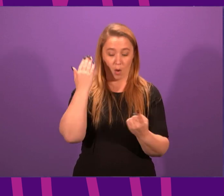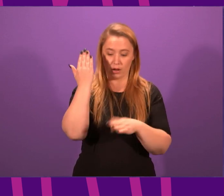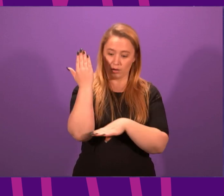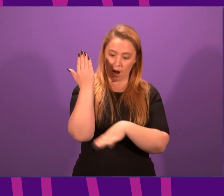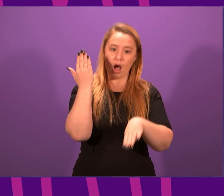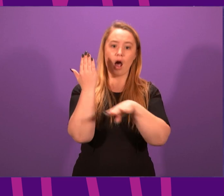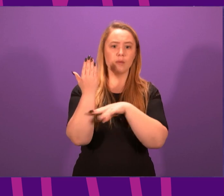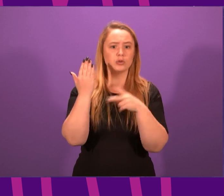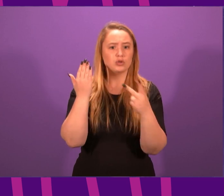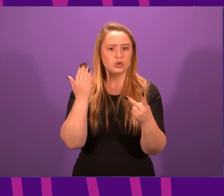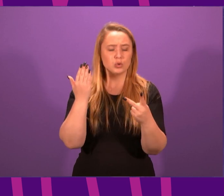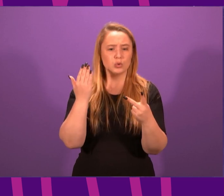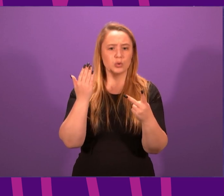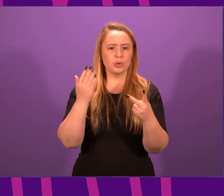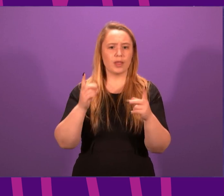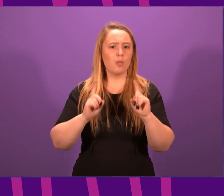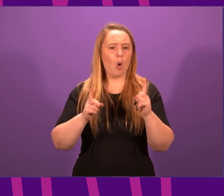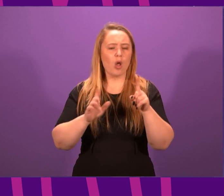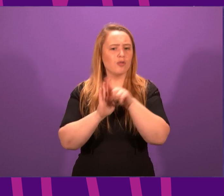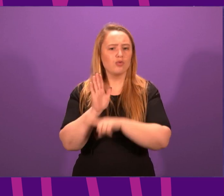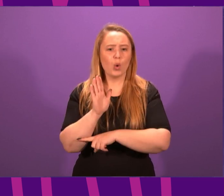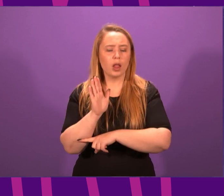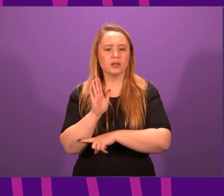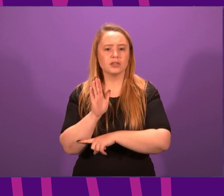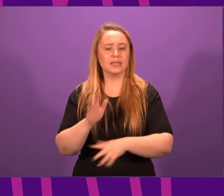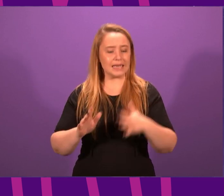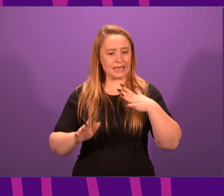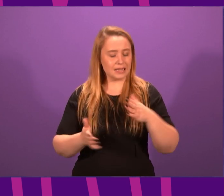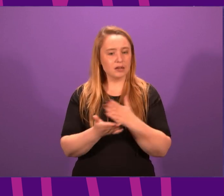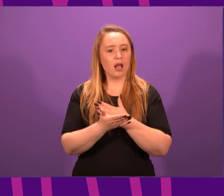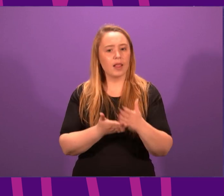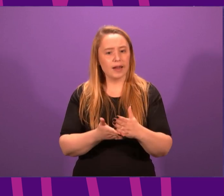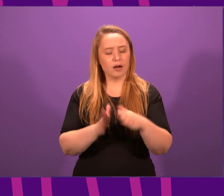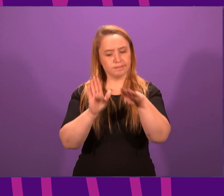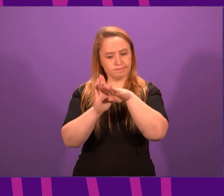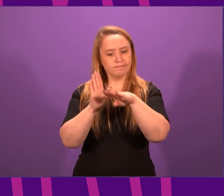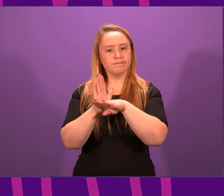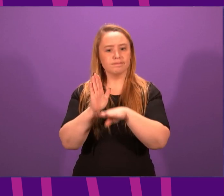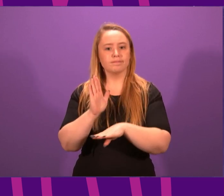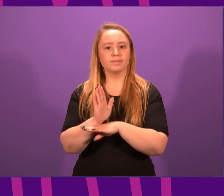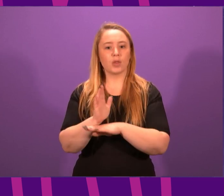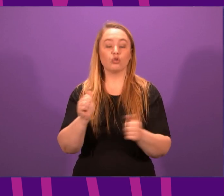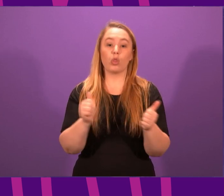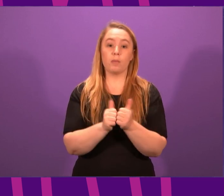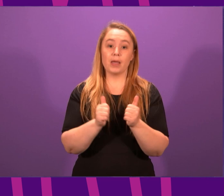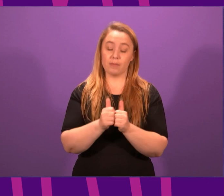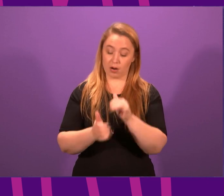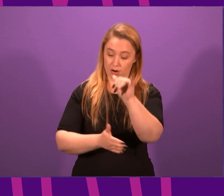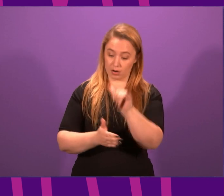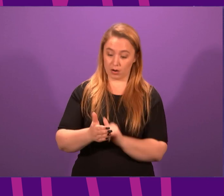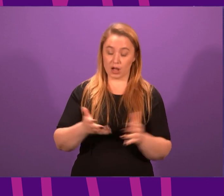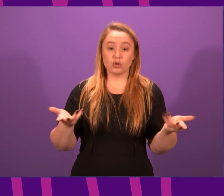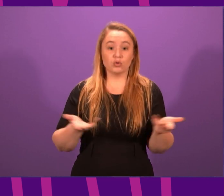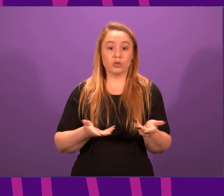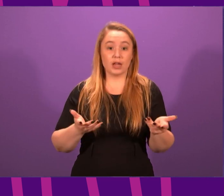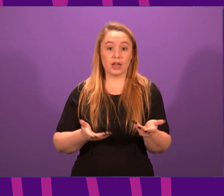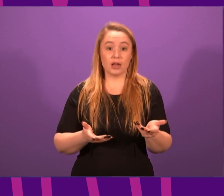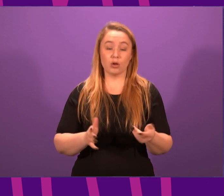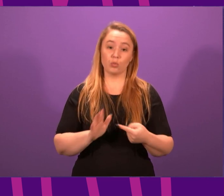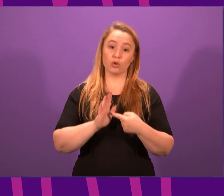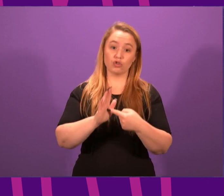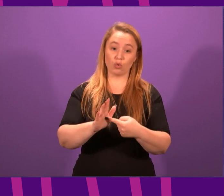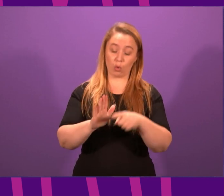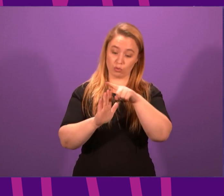have a right to expect some clarity on that. So the paper released earlier today, setting out some of the